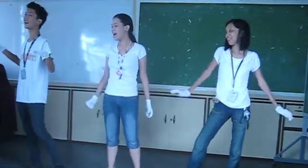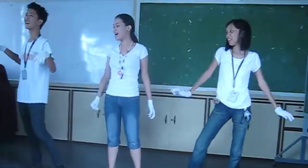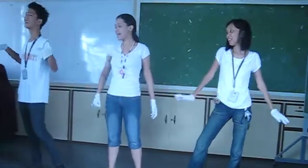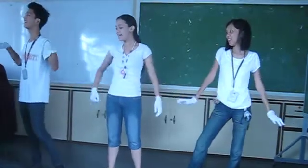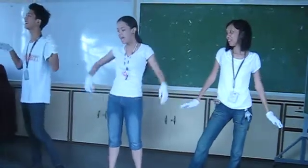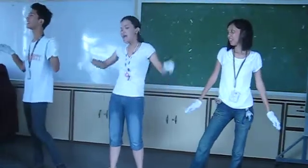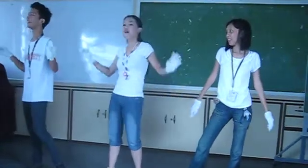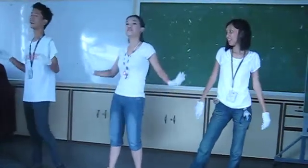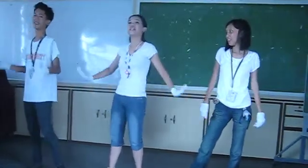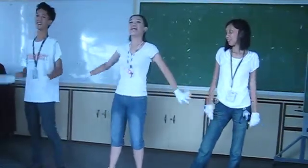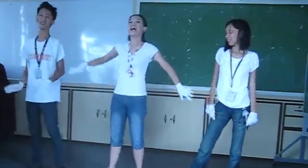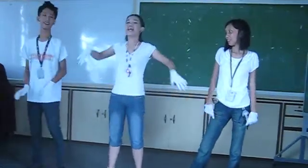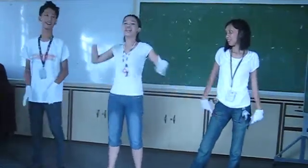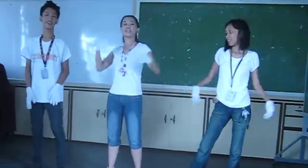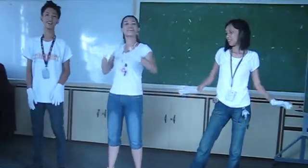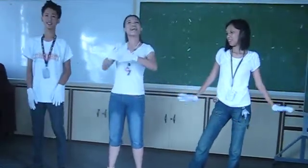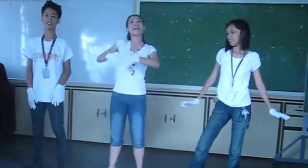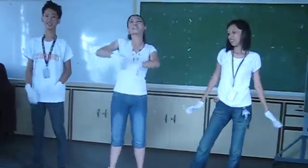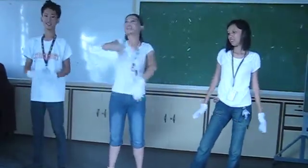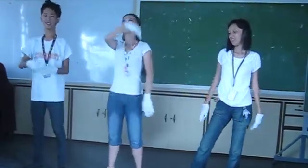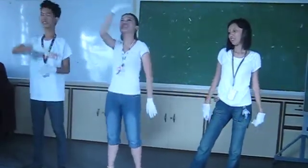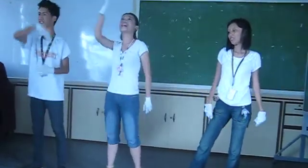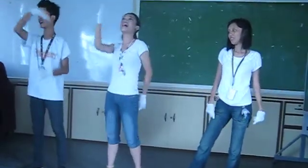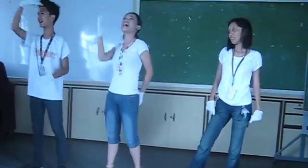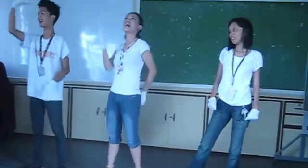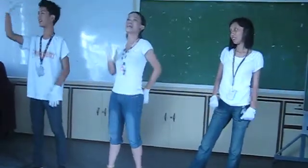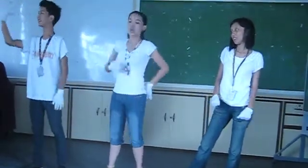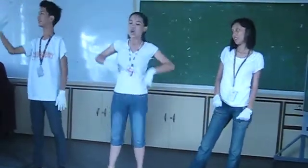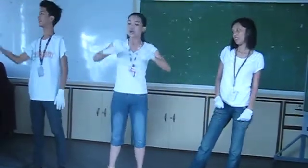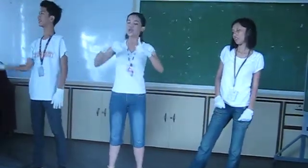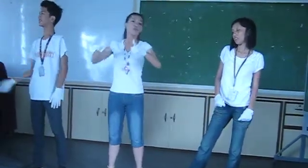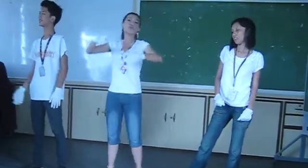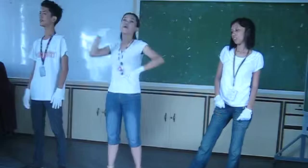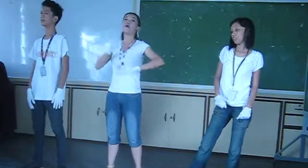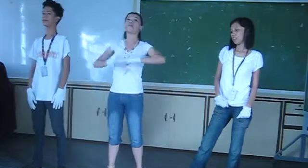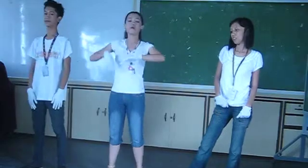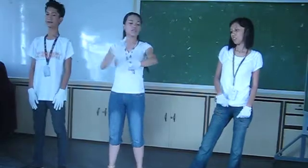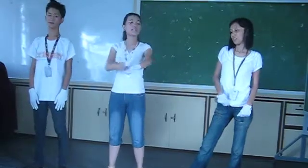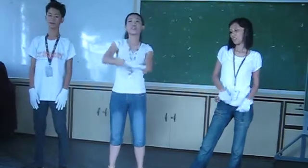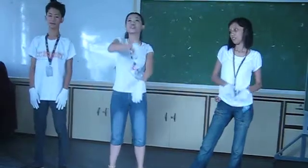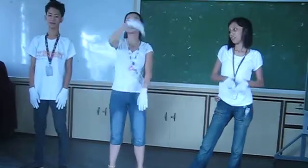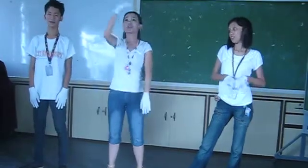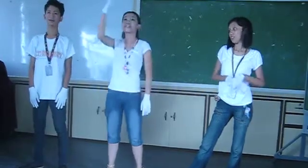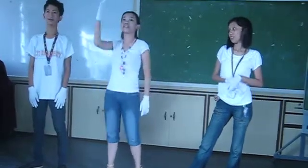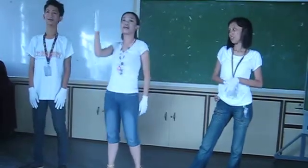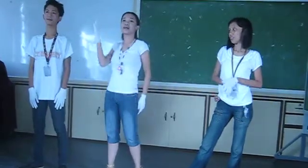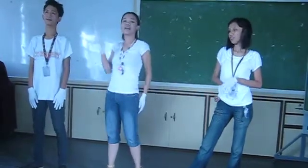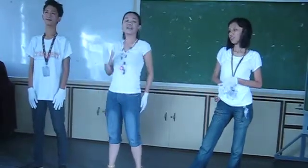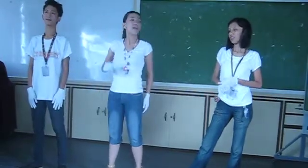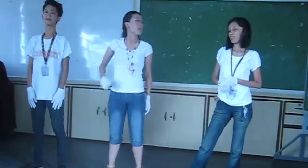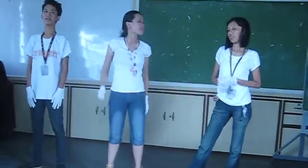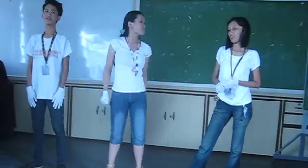fly, fly against the sky. You almost touched the sky.